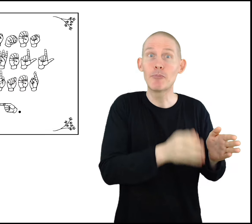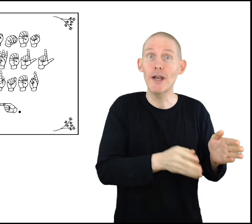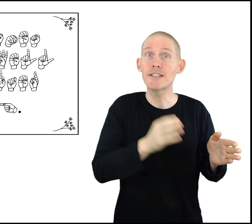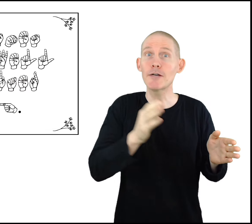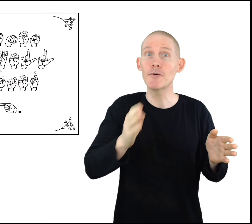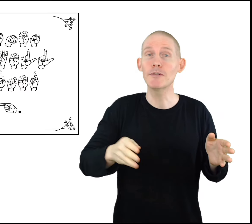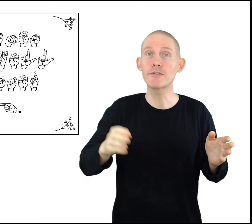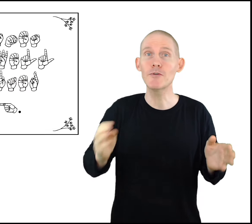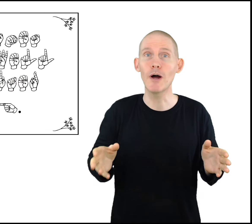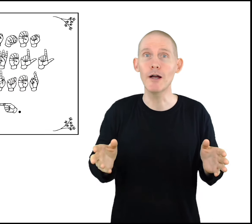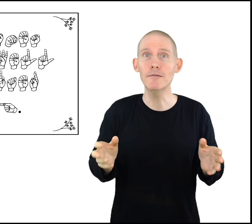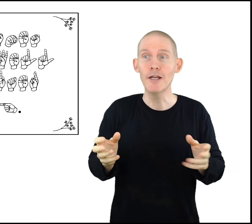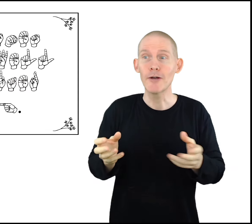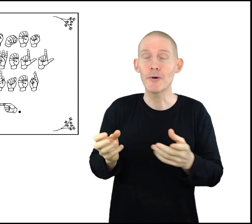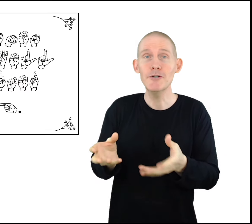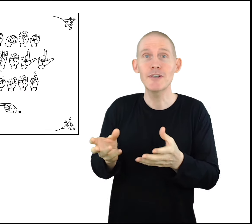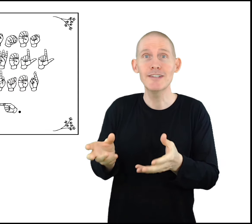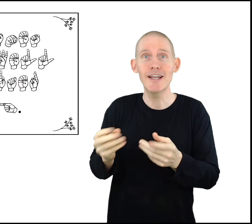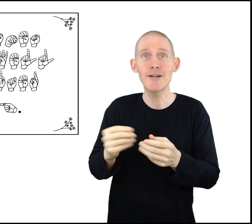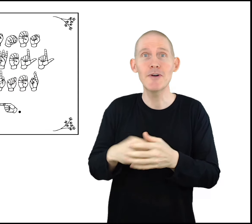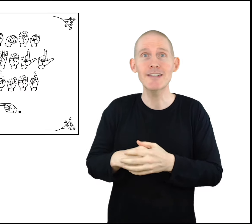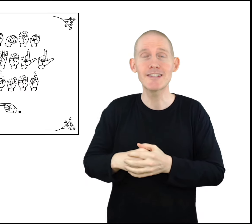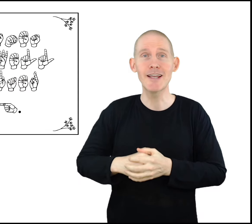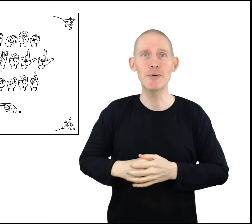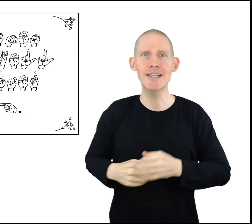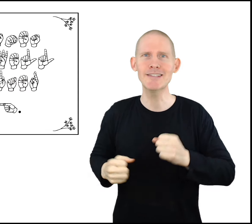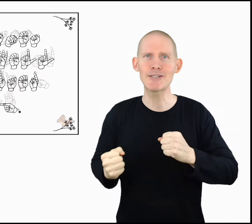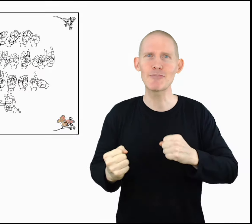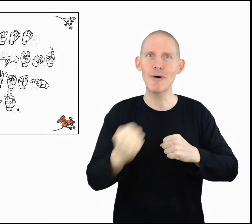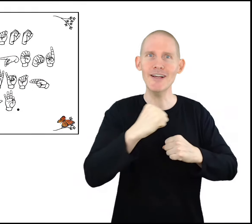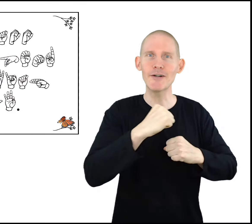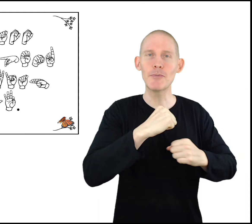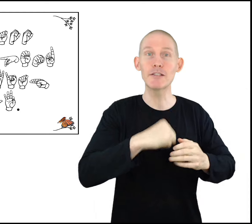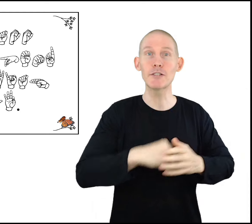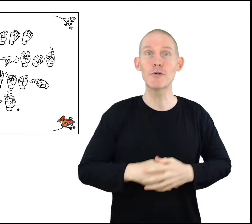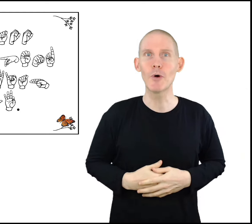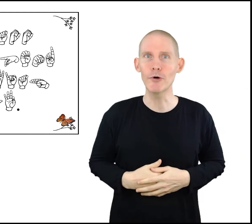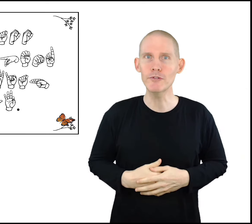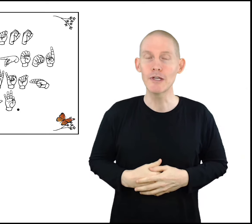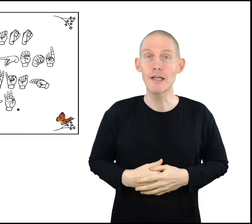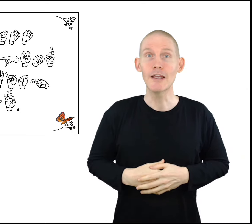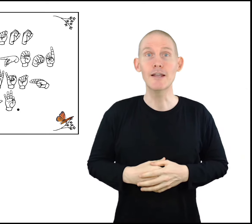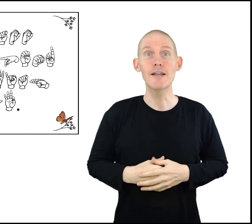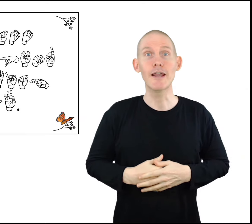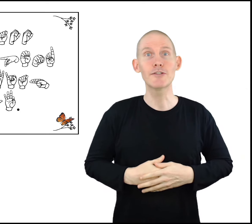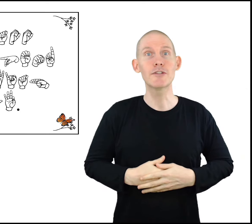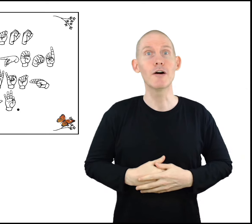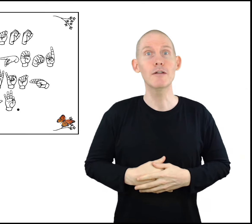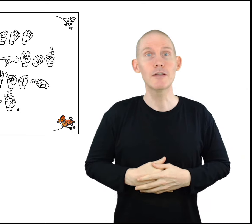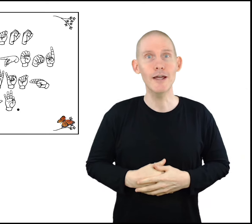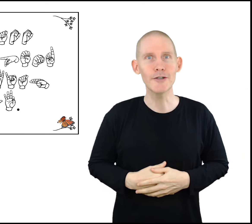breaks every once in a while where you can take a rest and be inspired by some quotes in ASL letters.